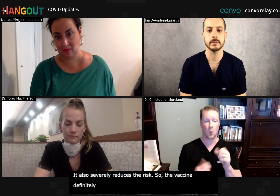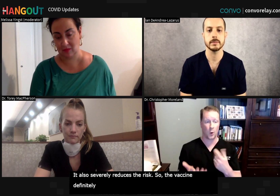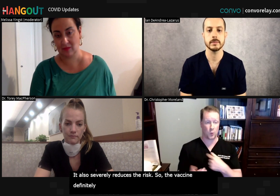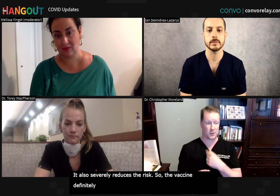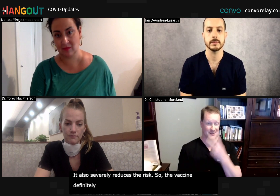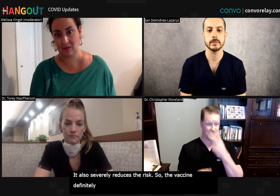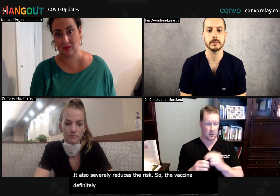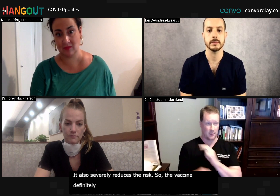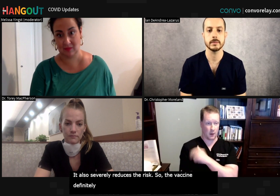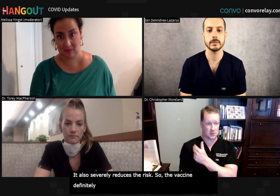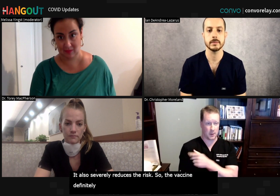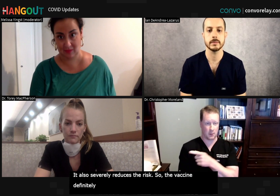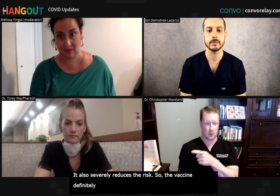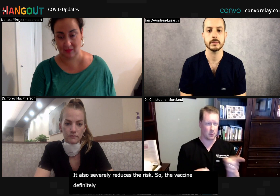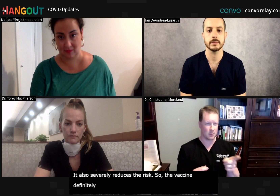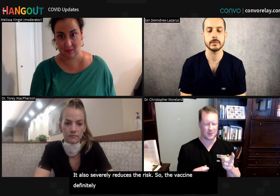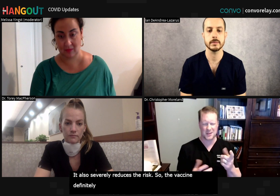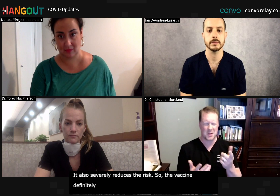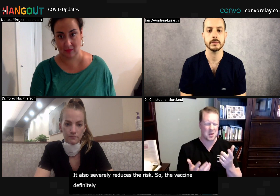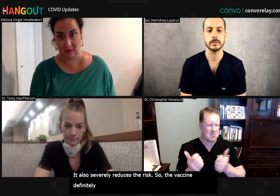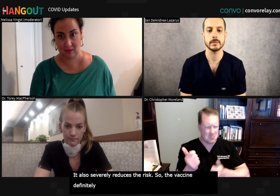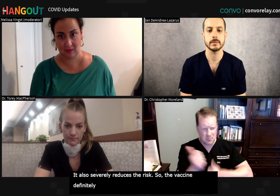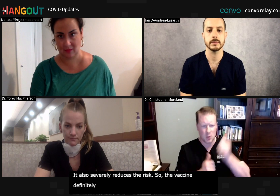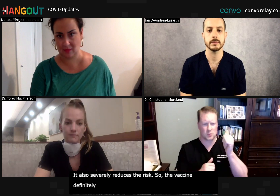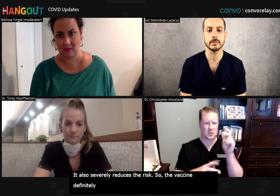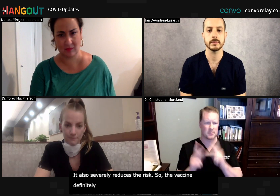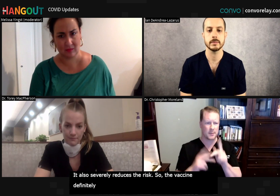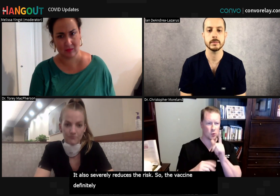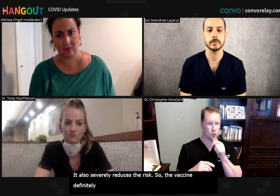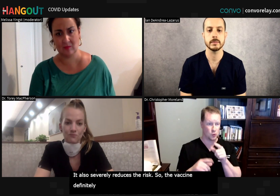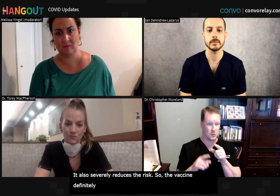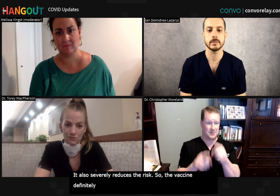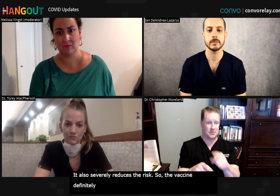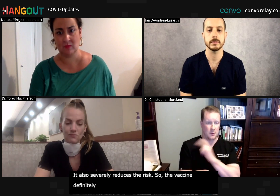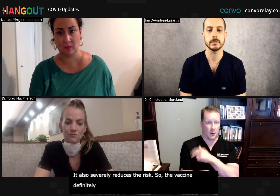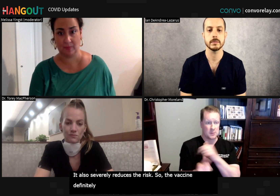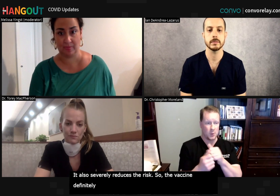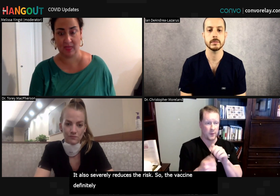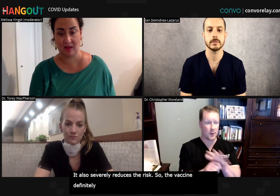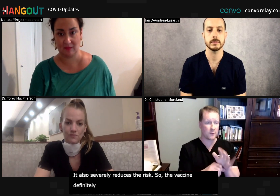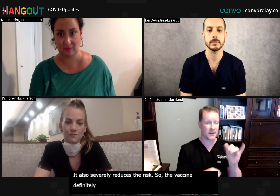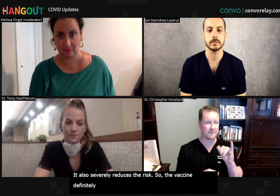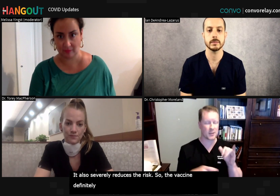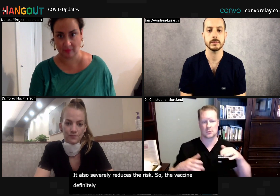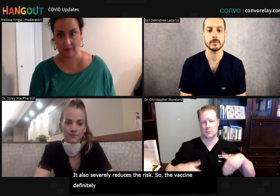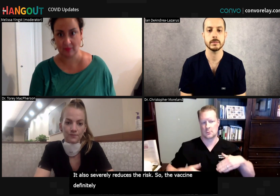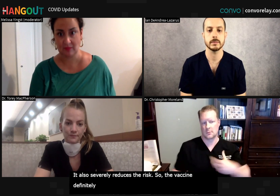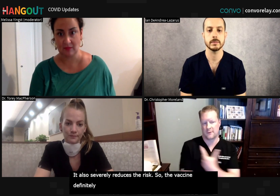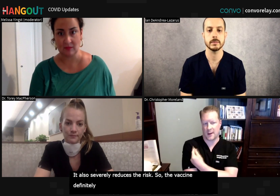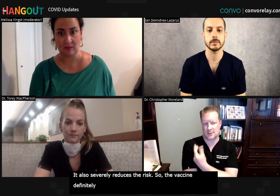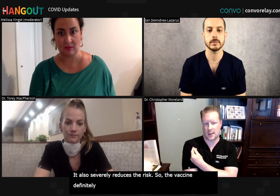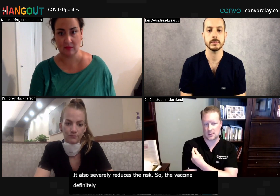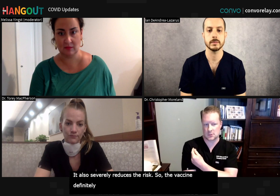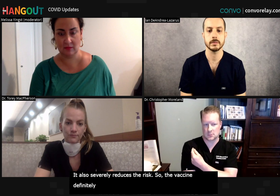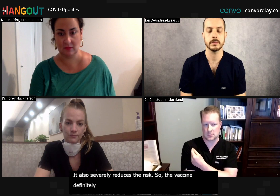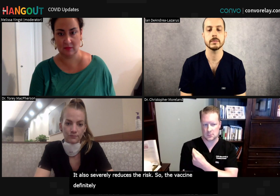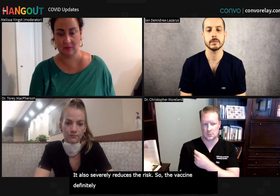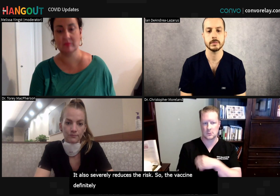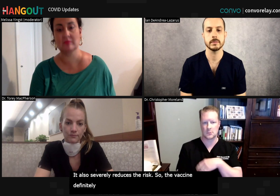COVID. I've worked all over the United States, and I've seen hospitals all over where most of the people who are in the hospital with COVID infections are those who have